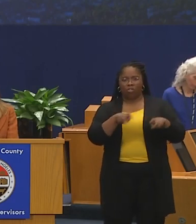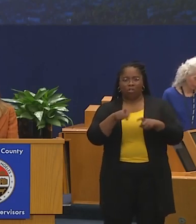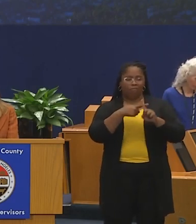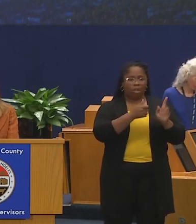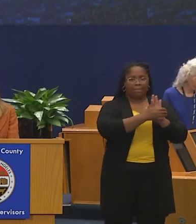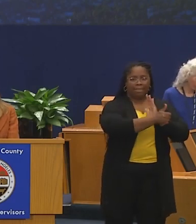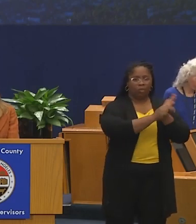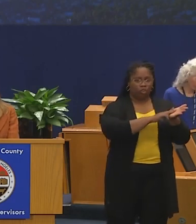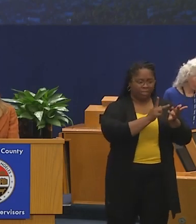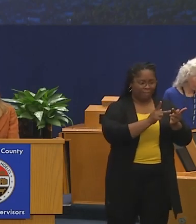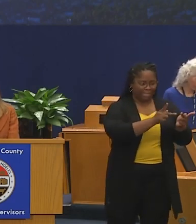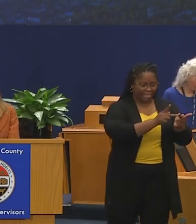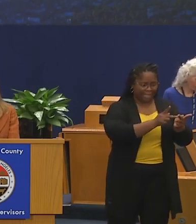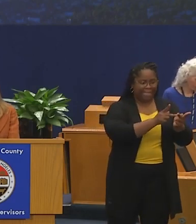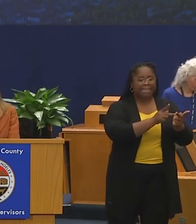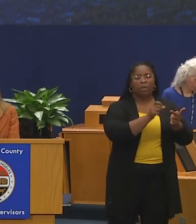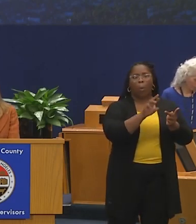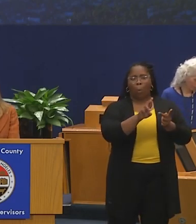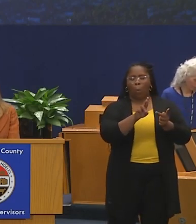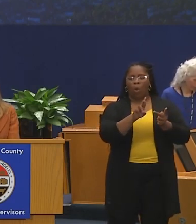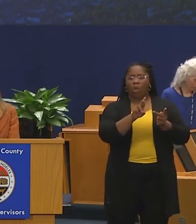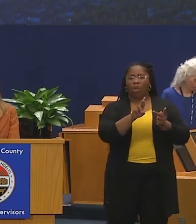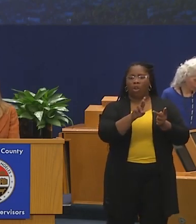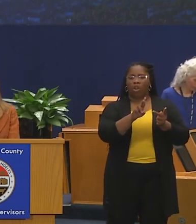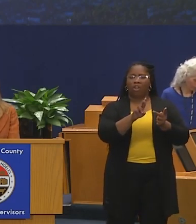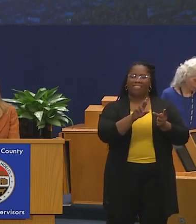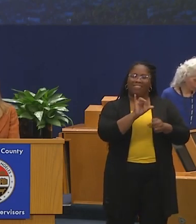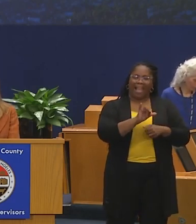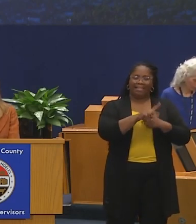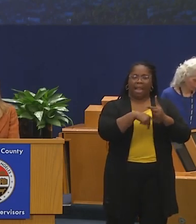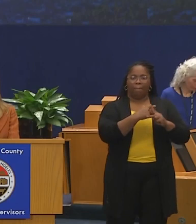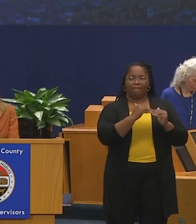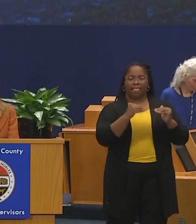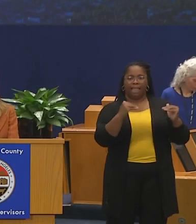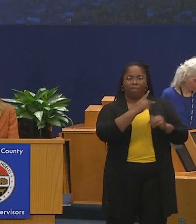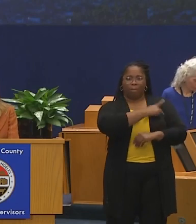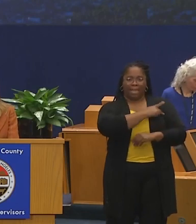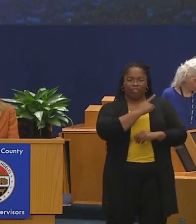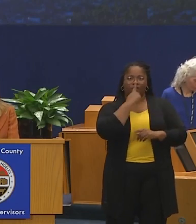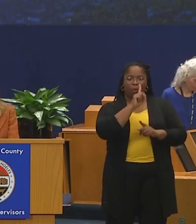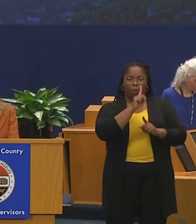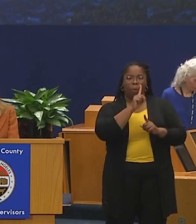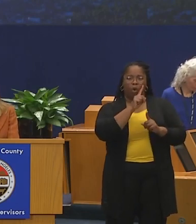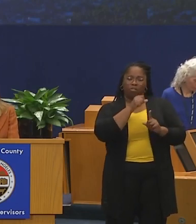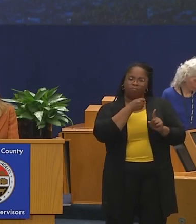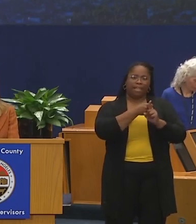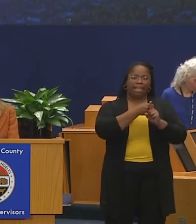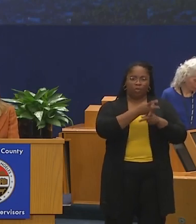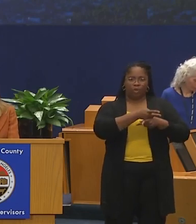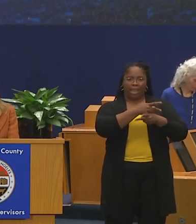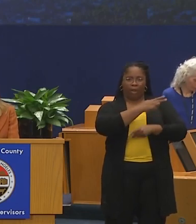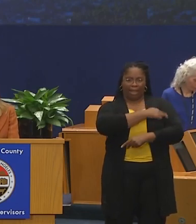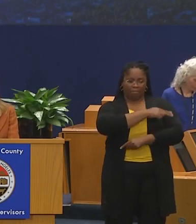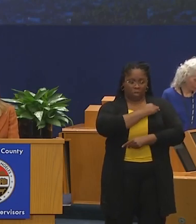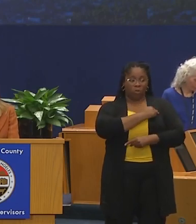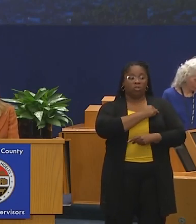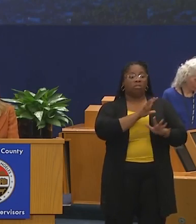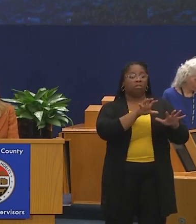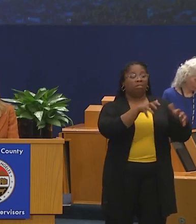facilities or skilled nursing facility level patients in acute care hospitals, and transfer